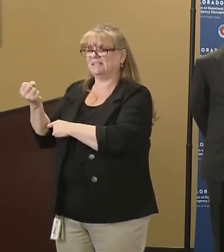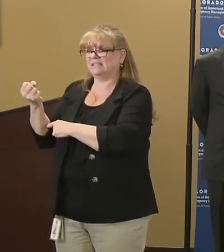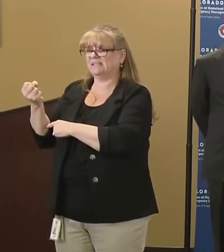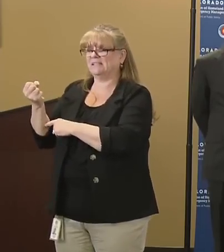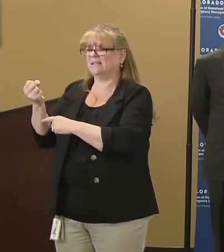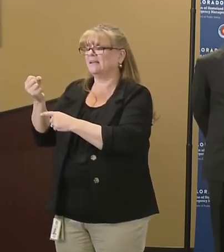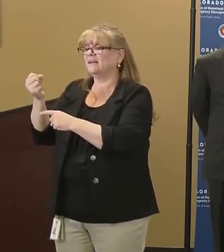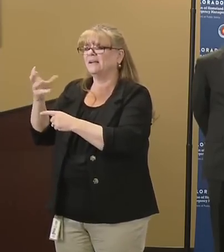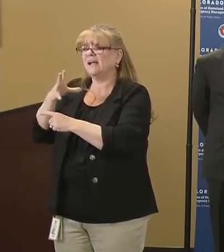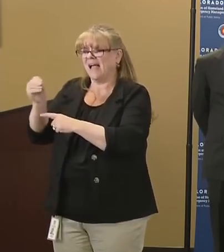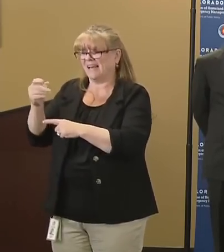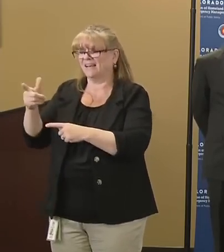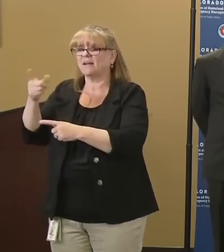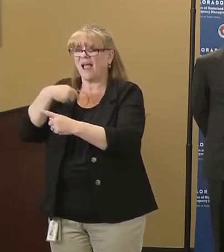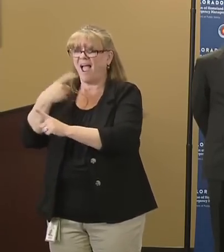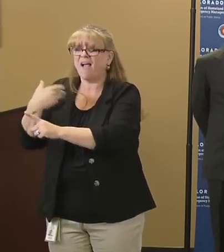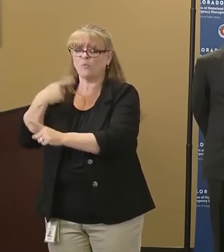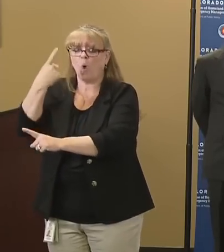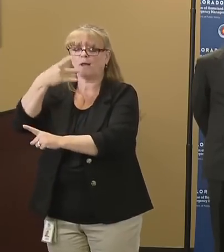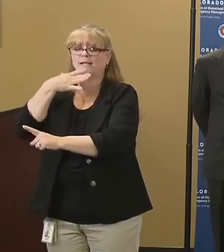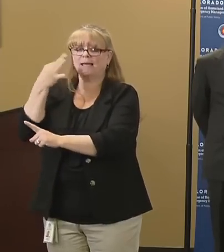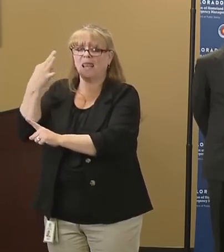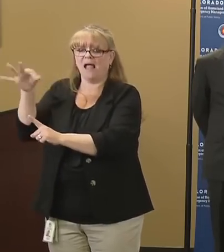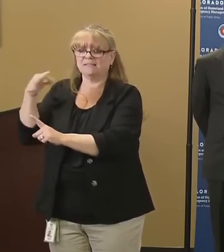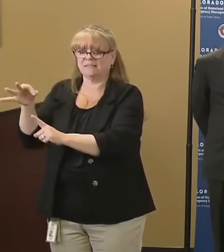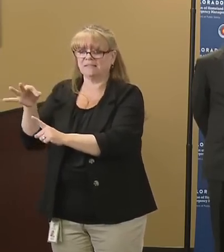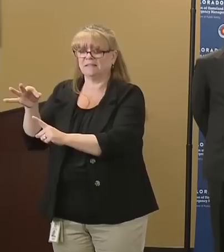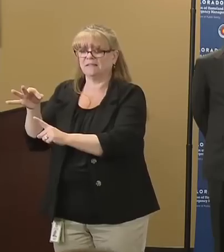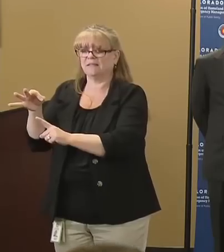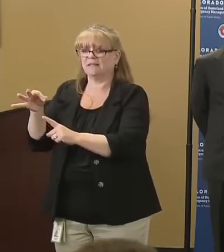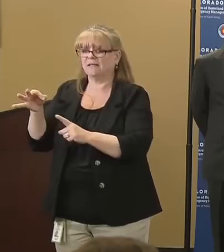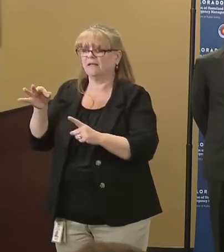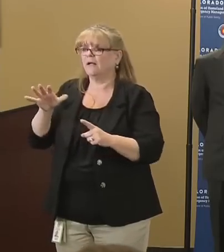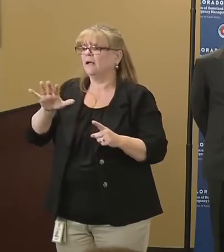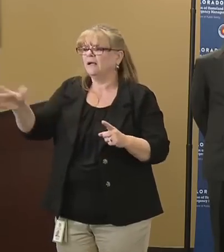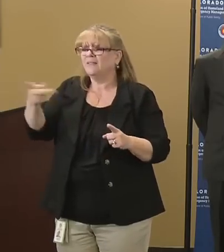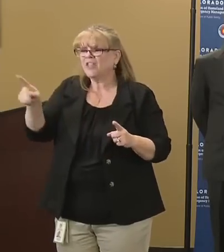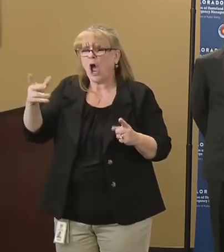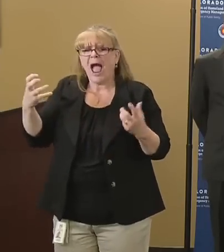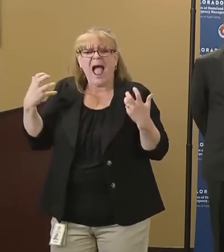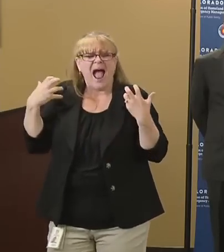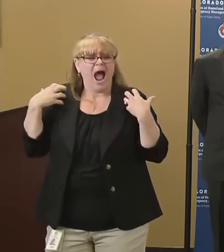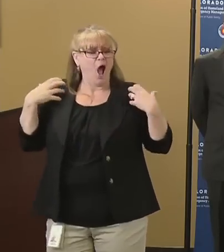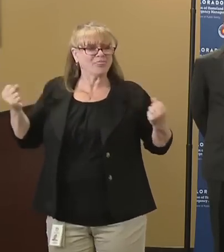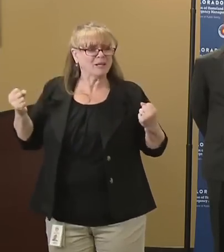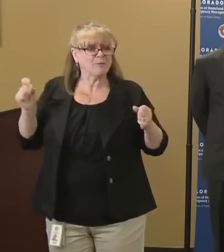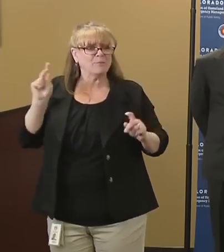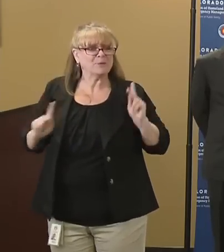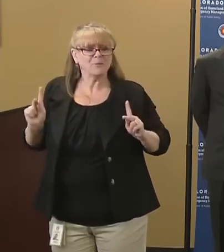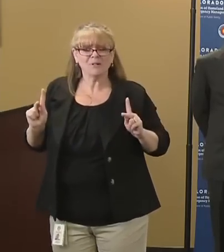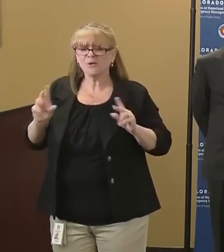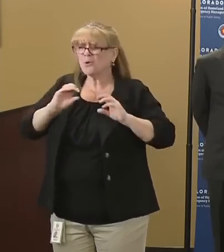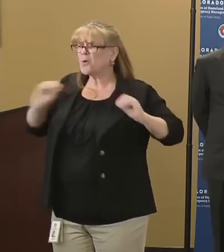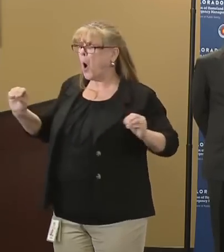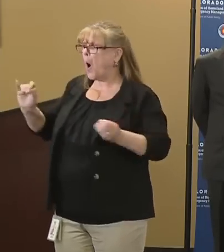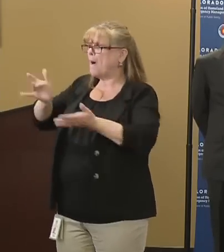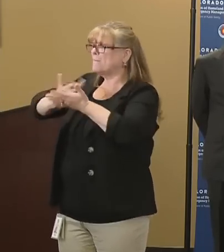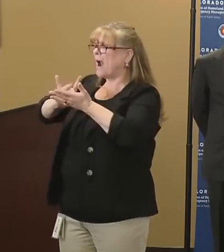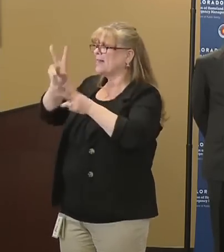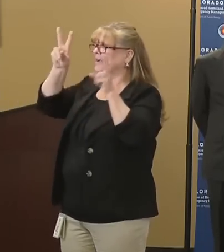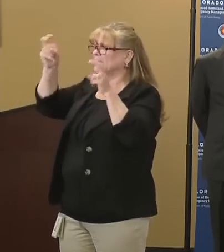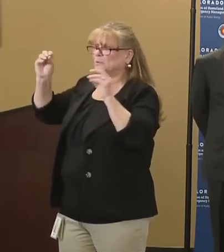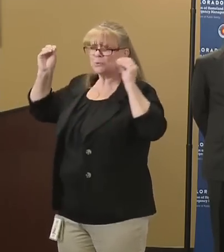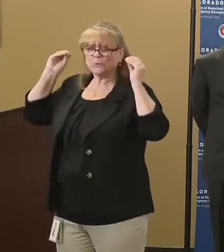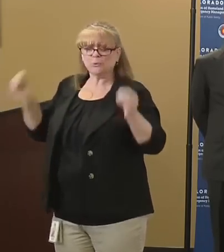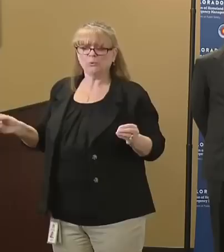of these patients were healthy with no other pre-existing medical problems. So I want to emphasize that healthy people can be infected